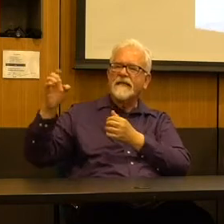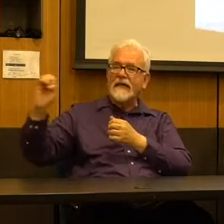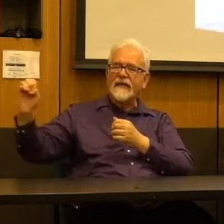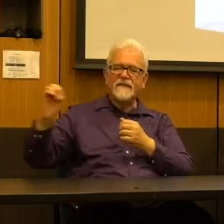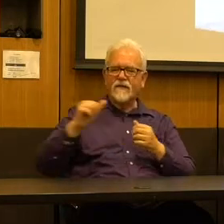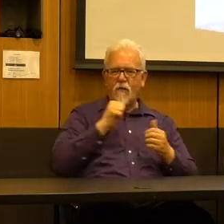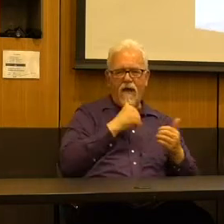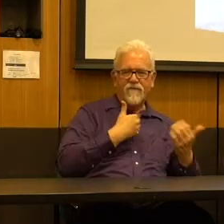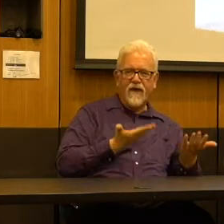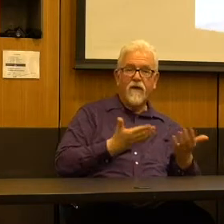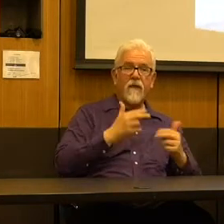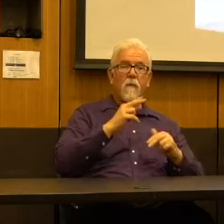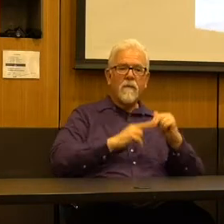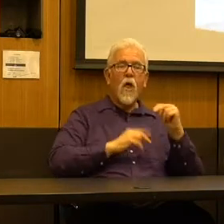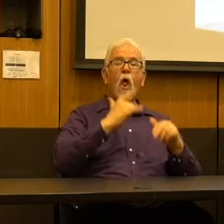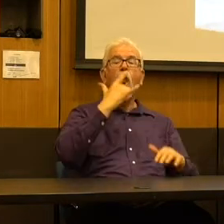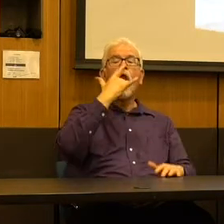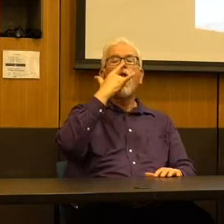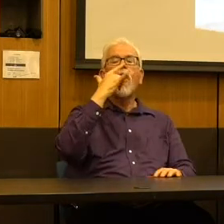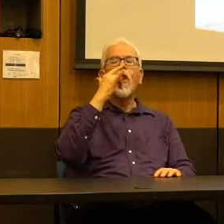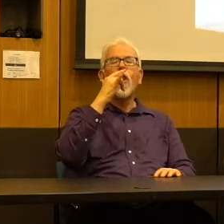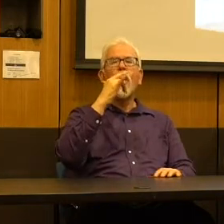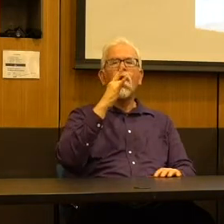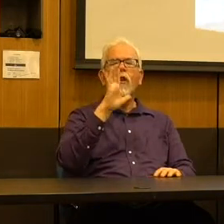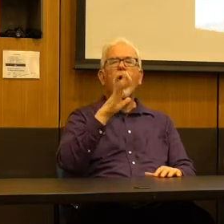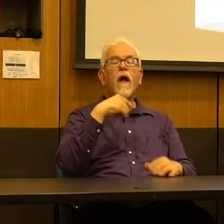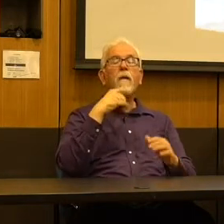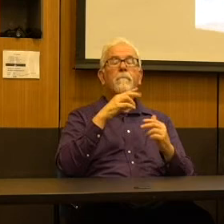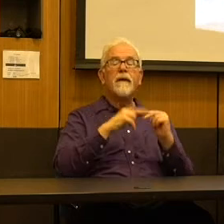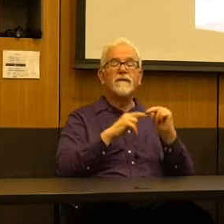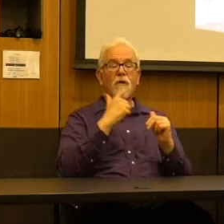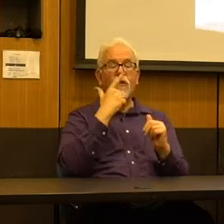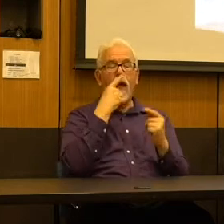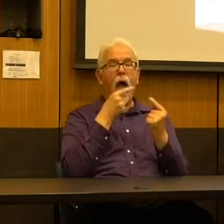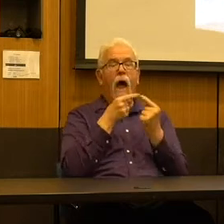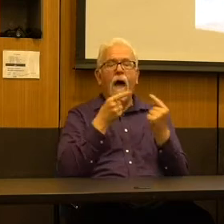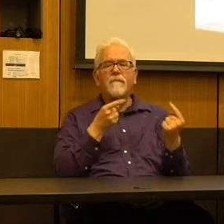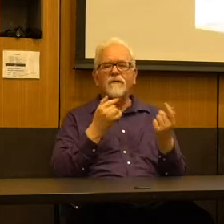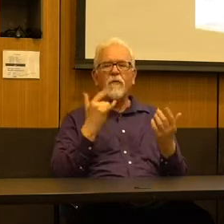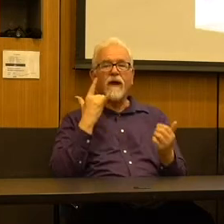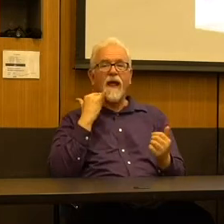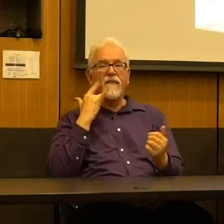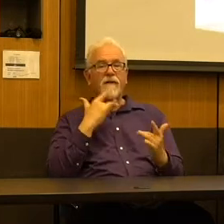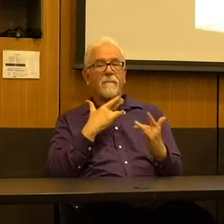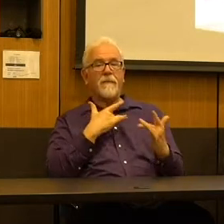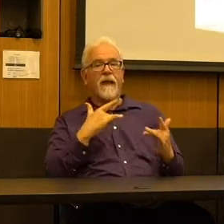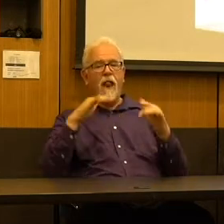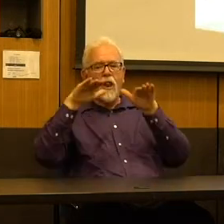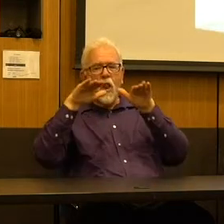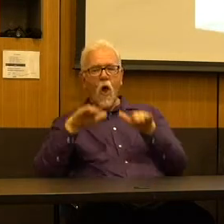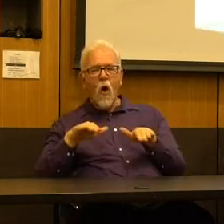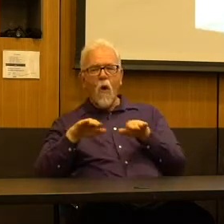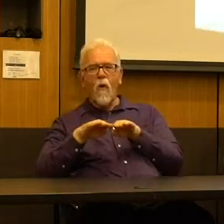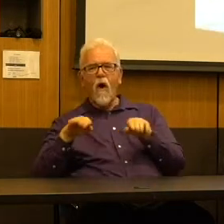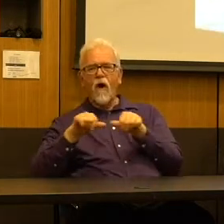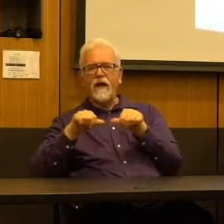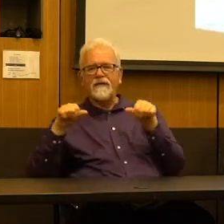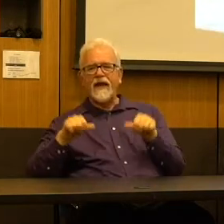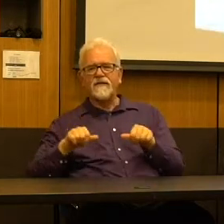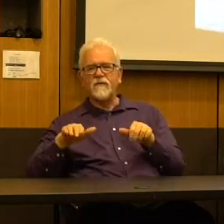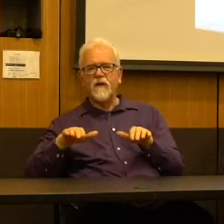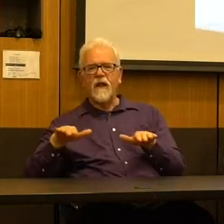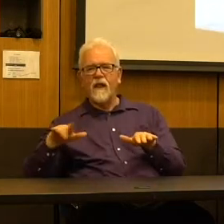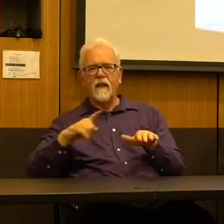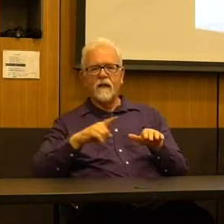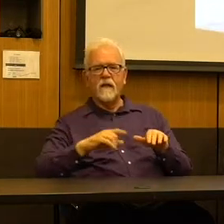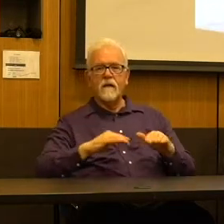were built to look almost the opposite of what California's generally low-lying architectural profile was.